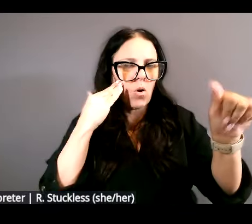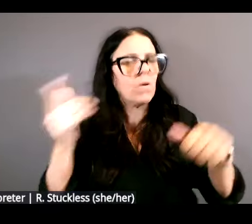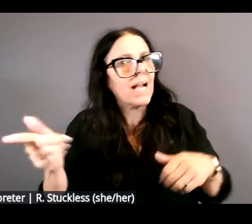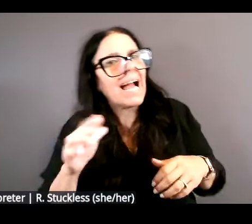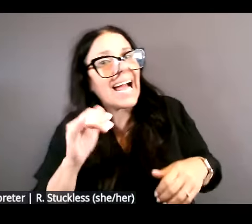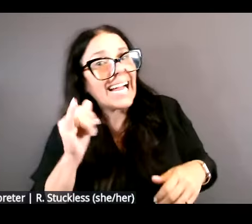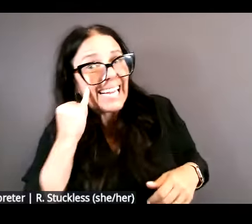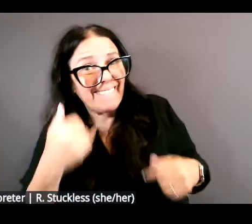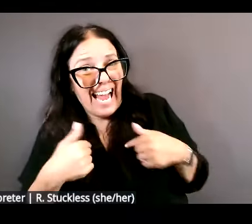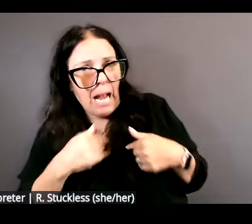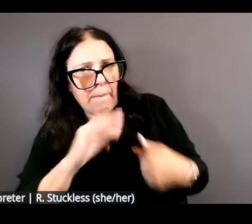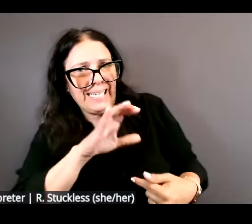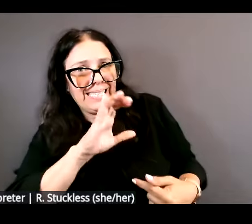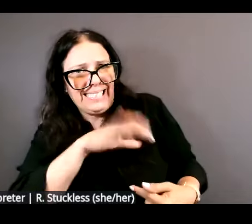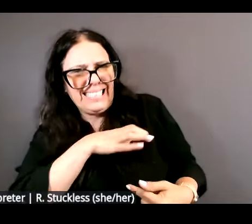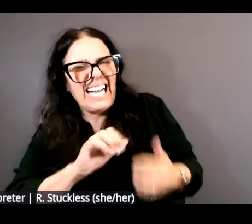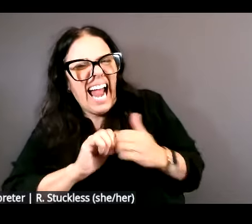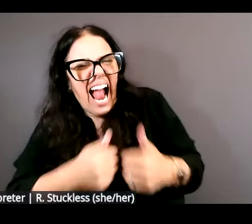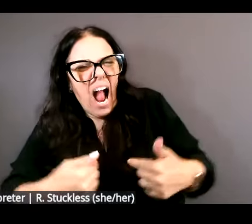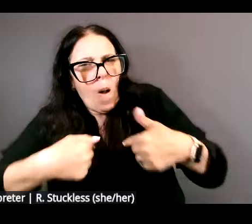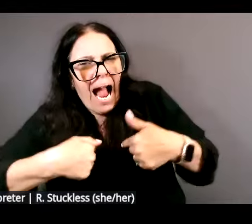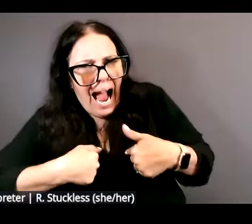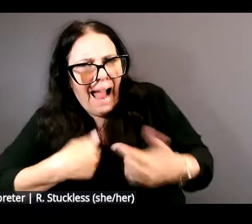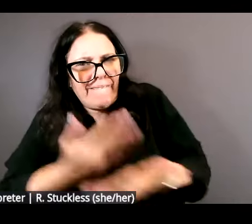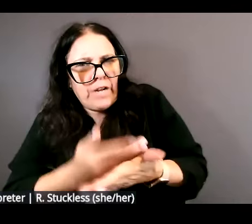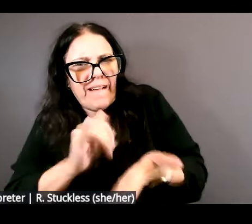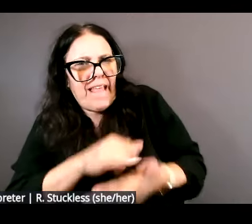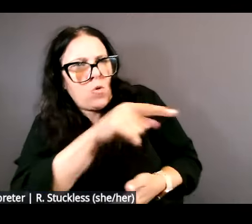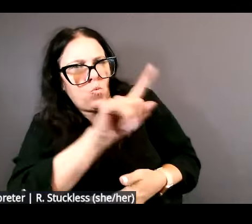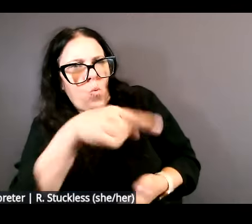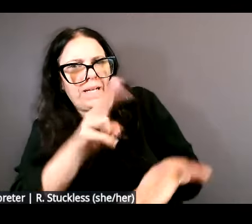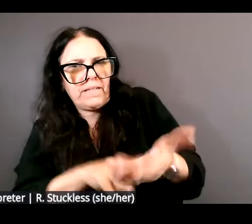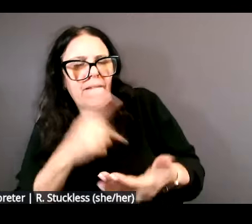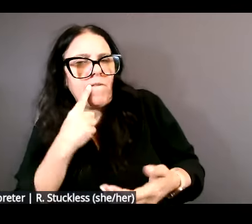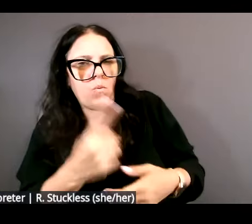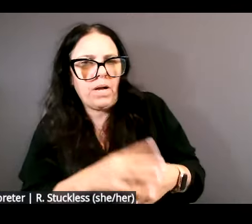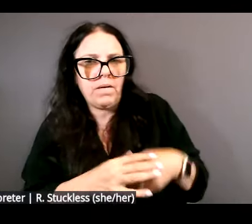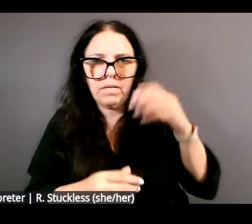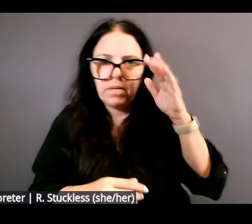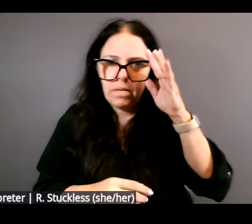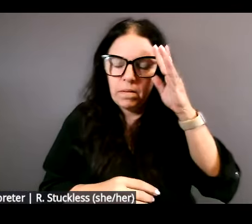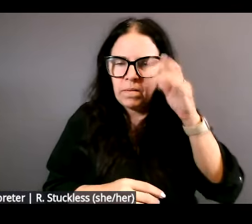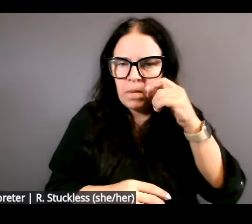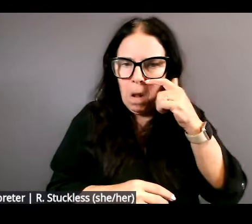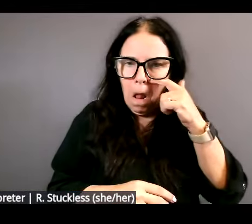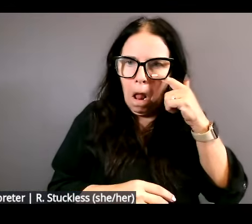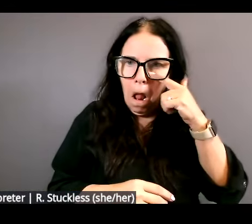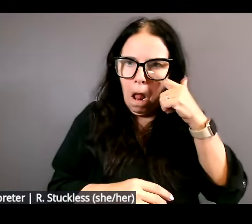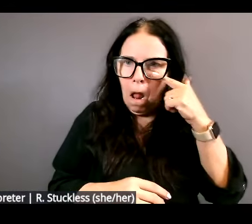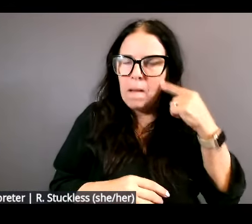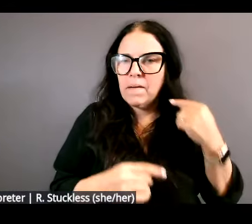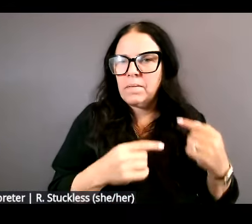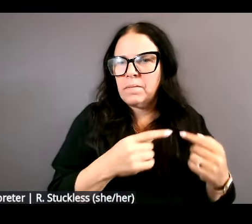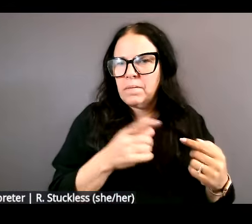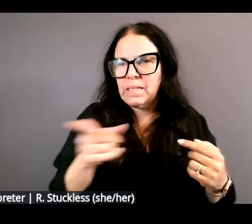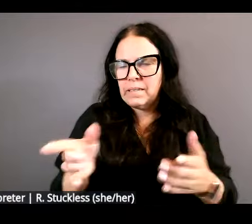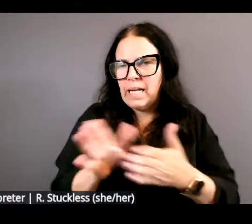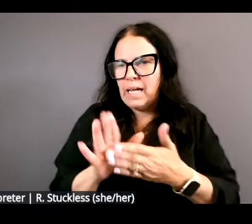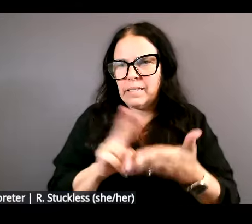do I do the verification? So I think what he's asking. He's asking if is, it's, if the circulator. right? No,